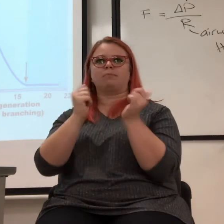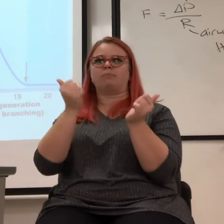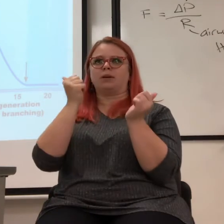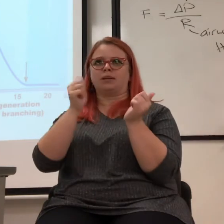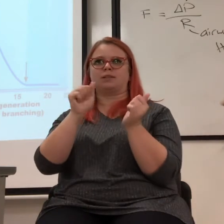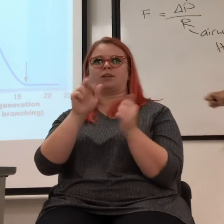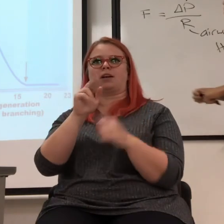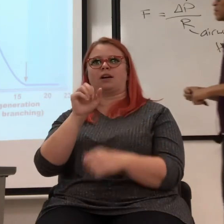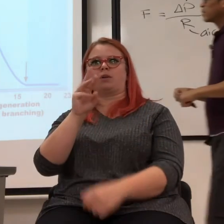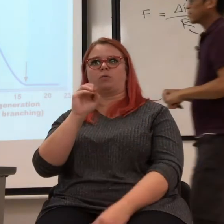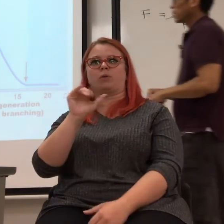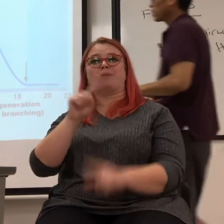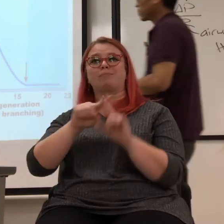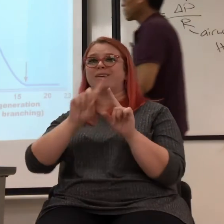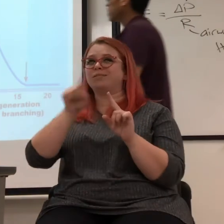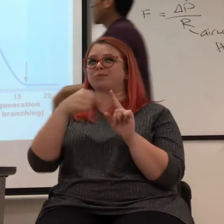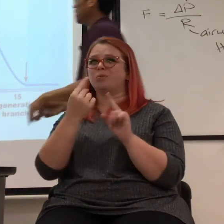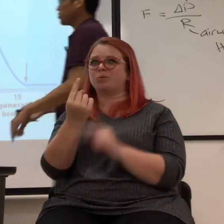one.